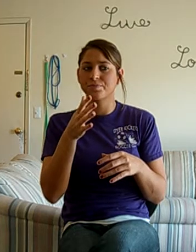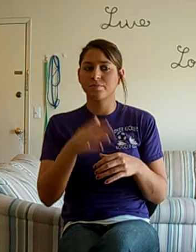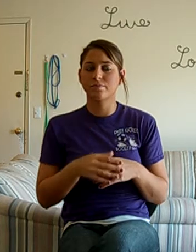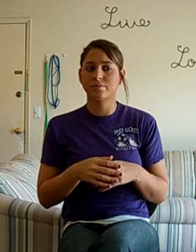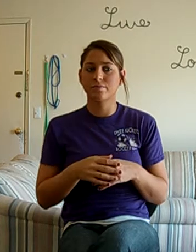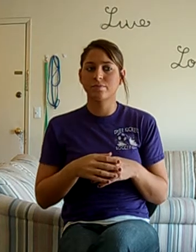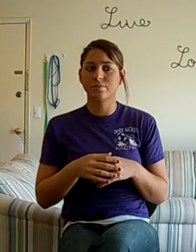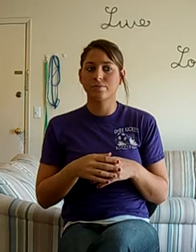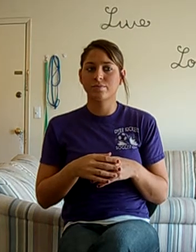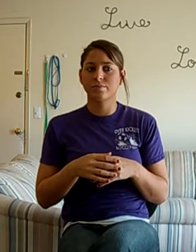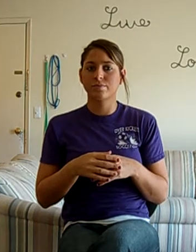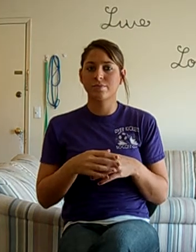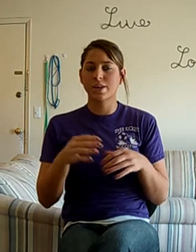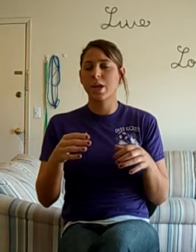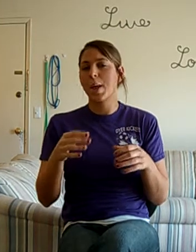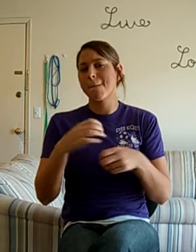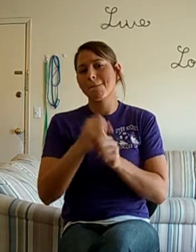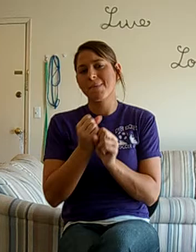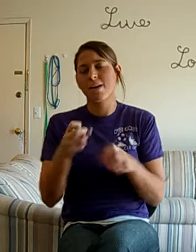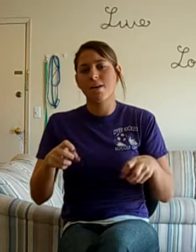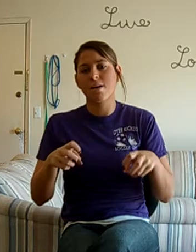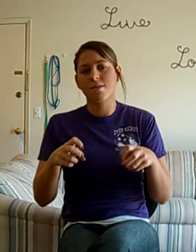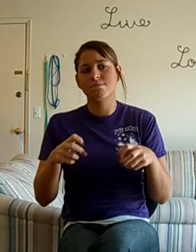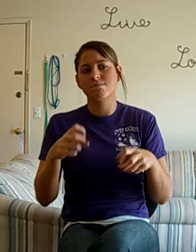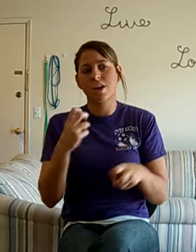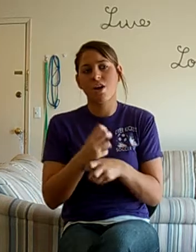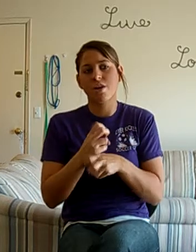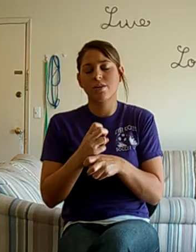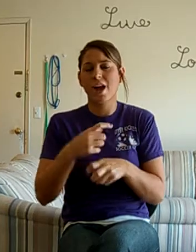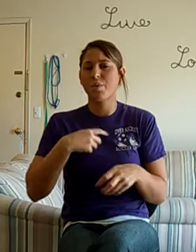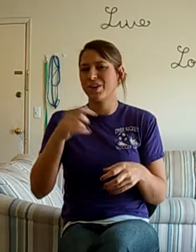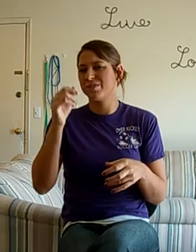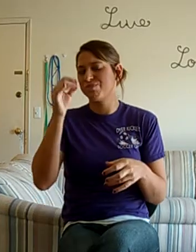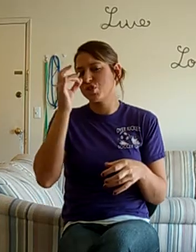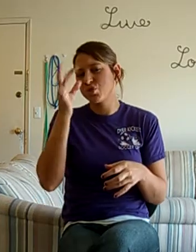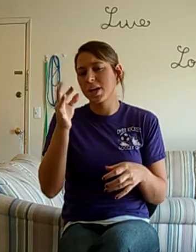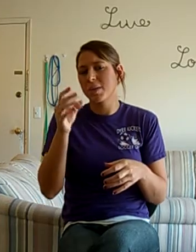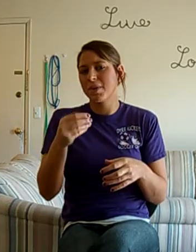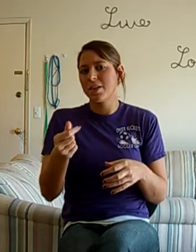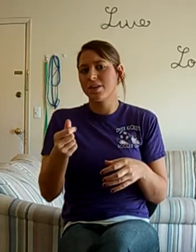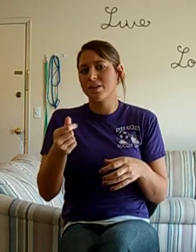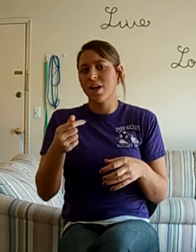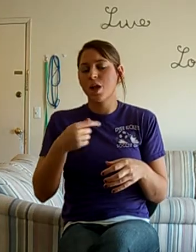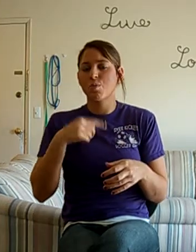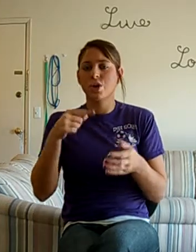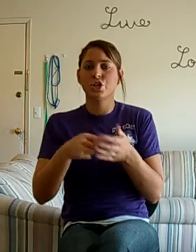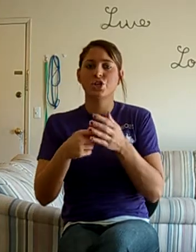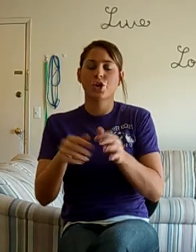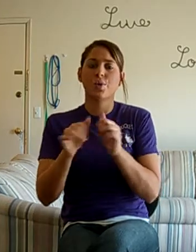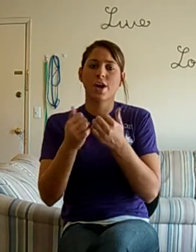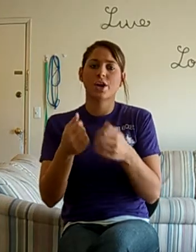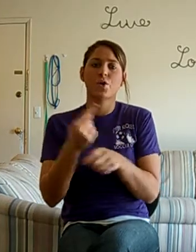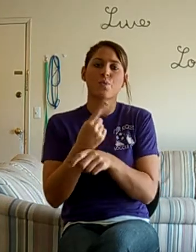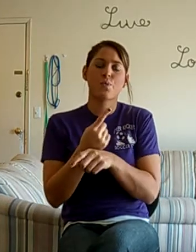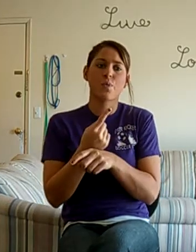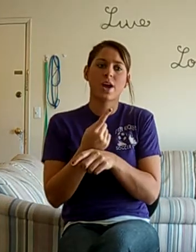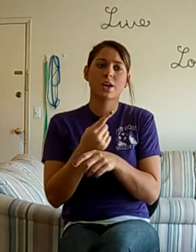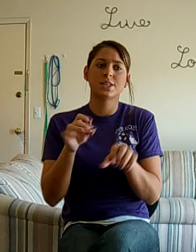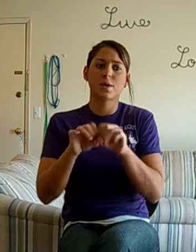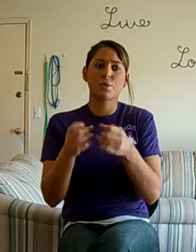going to make it a little difficult for him. I'm going to trick him a little bit because I want to show you how to correct a broken stay here. When you correct a broken stay,